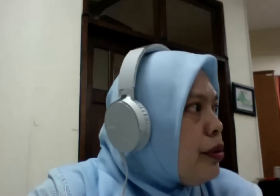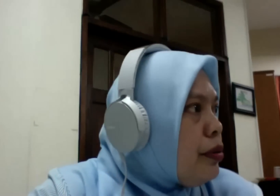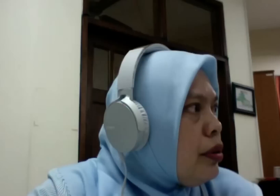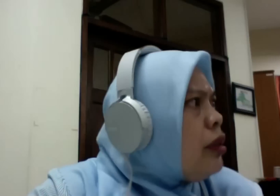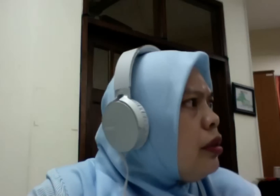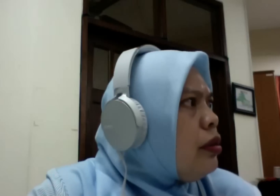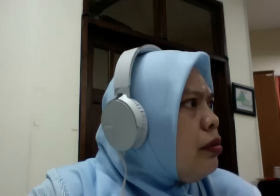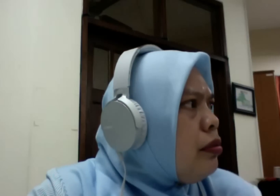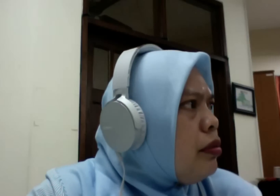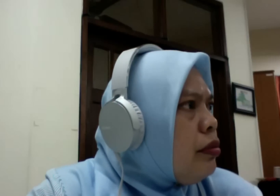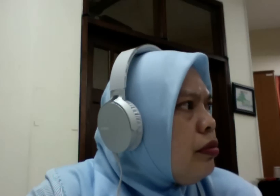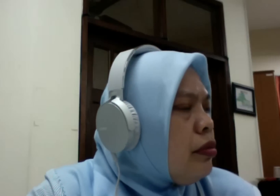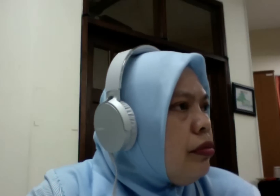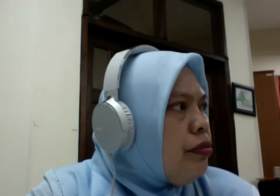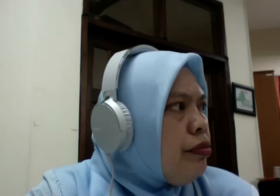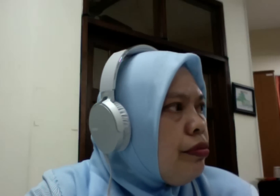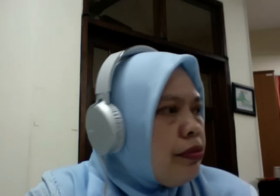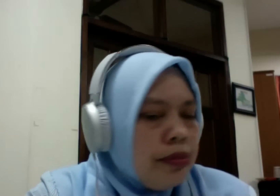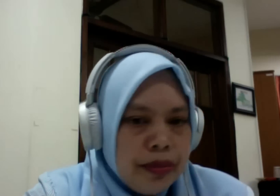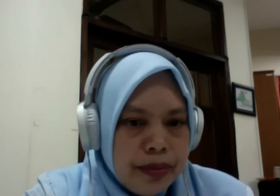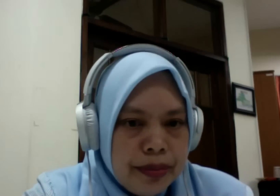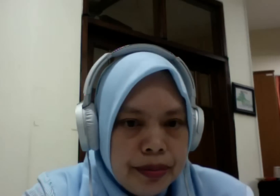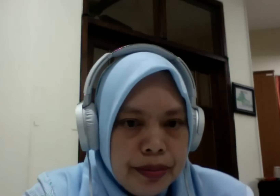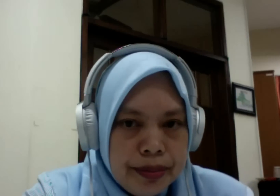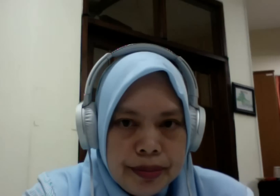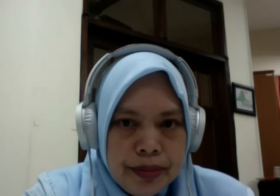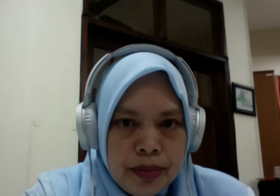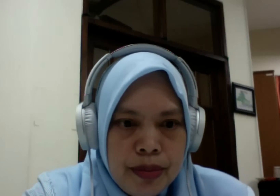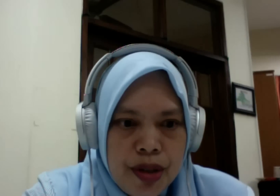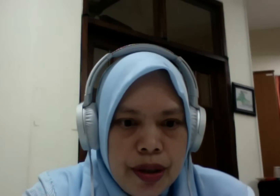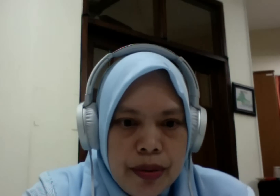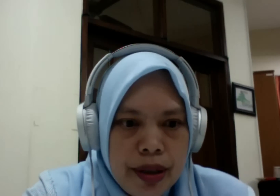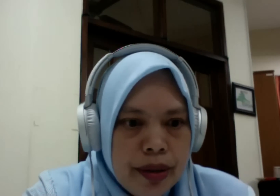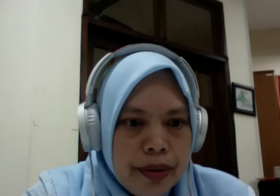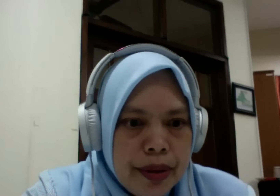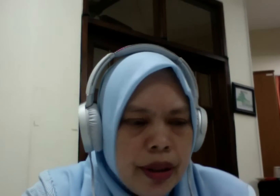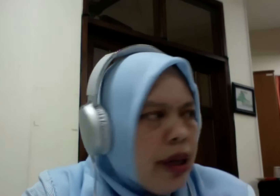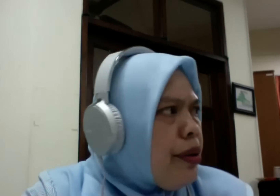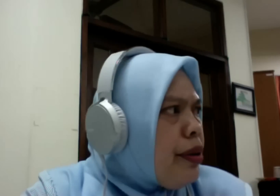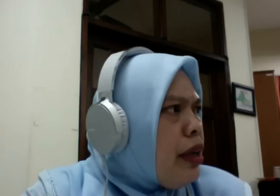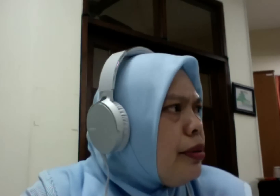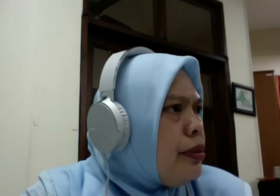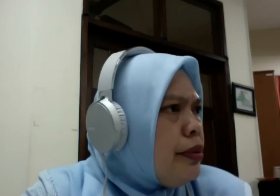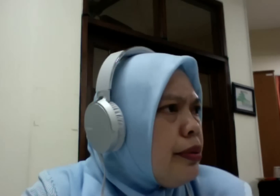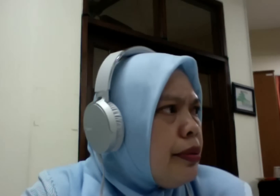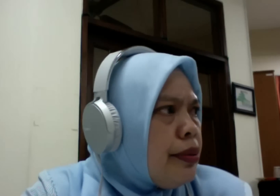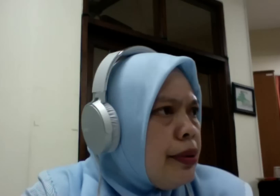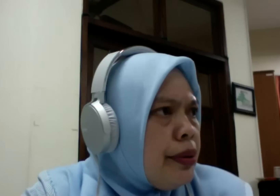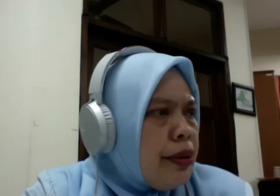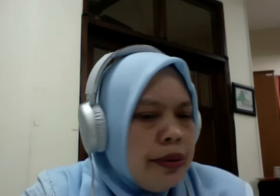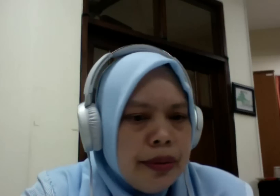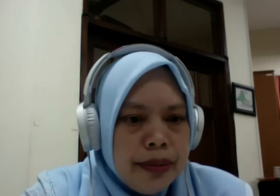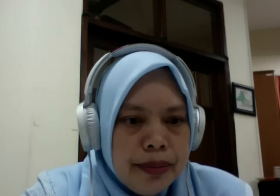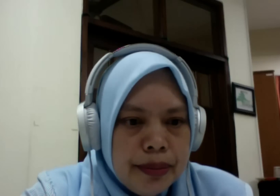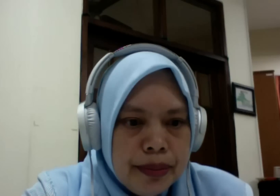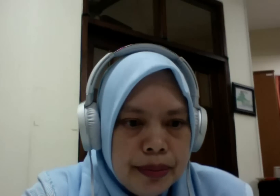Oh, berarti orang ketetek. Berarti jangan lalu lahirannya sesar. Aturannya ya. Iya, banyak gue tiga.